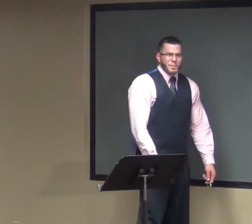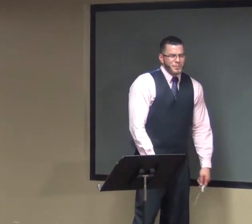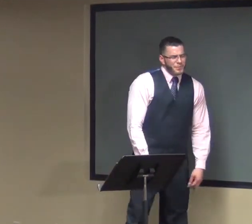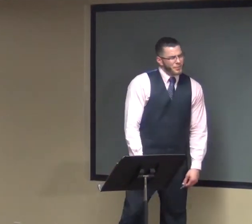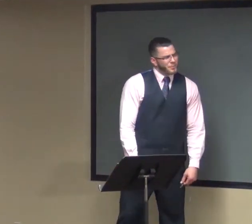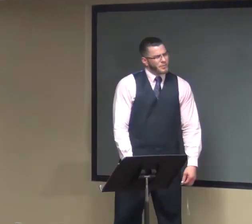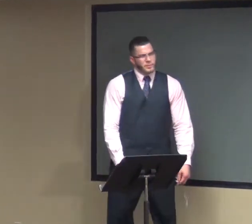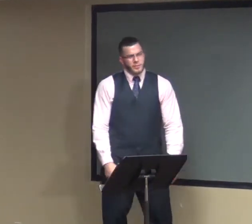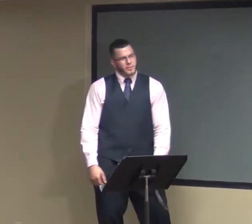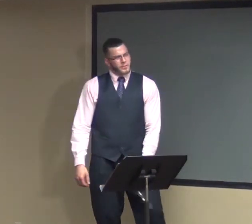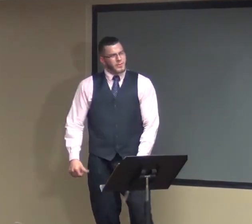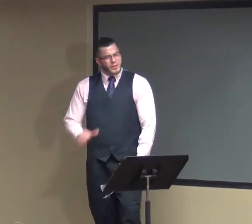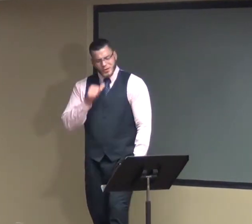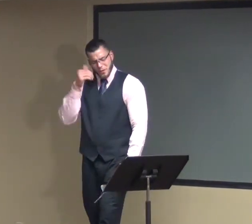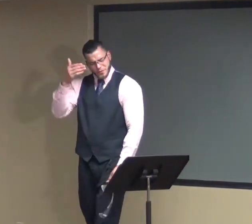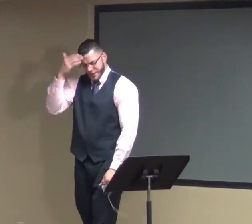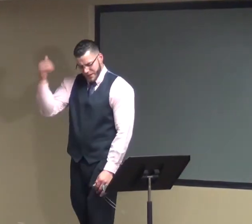Amen. Don't forget.